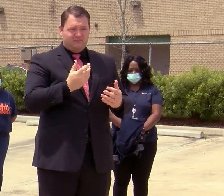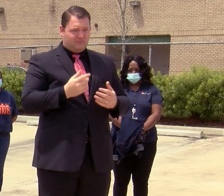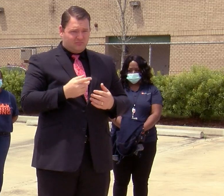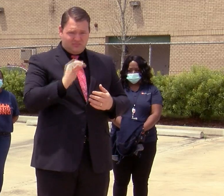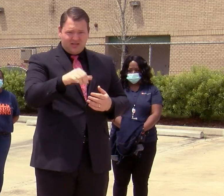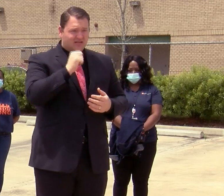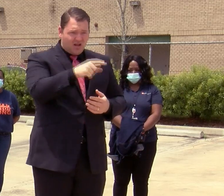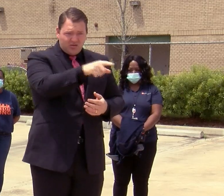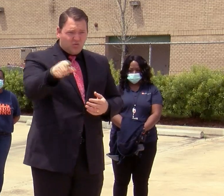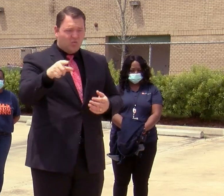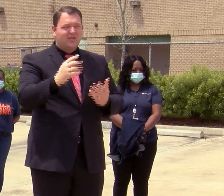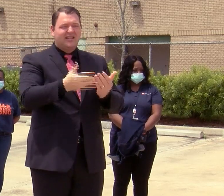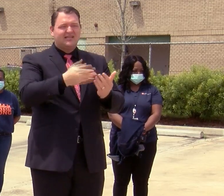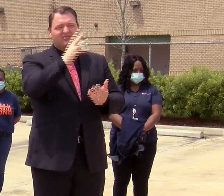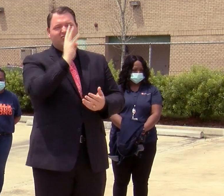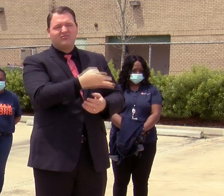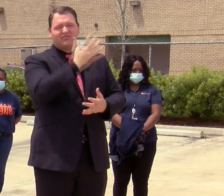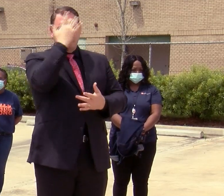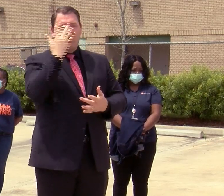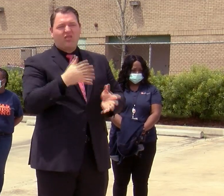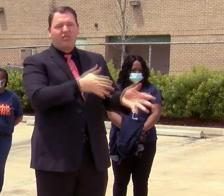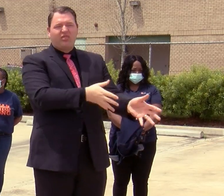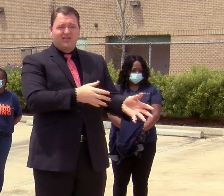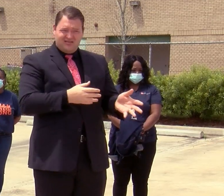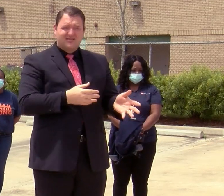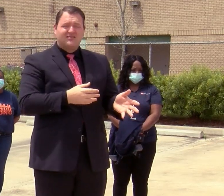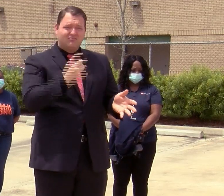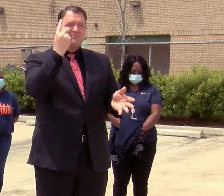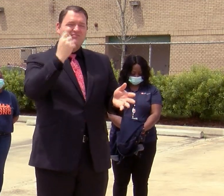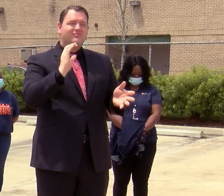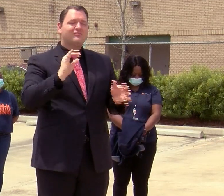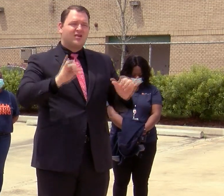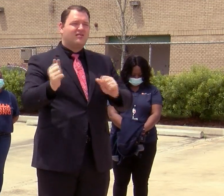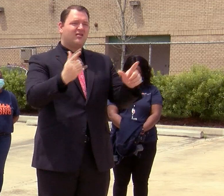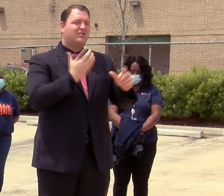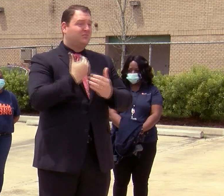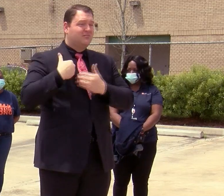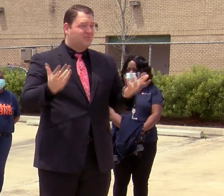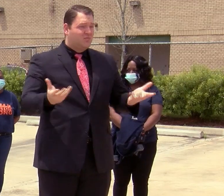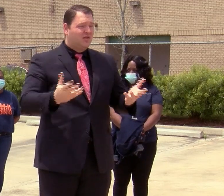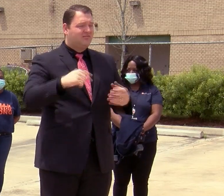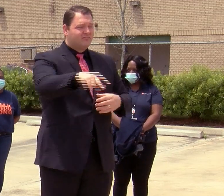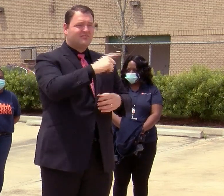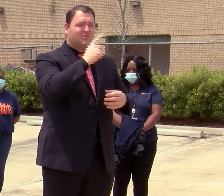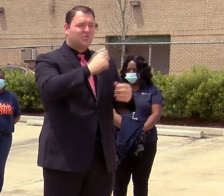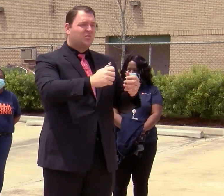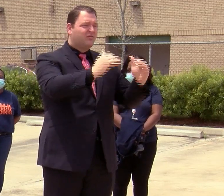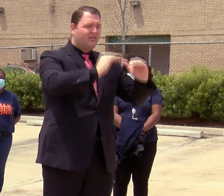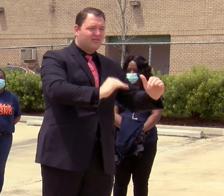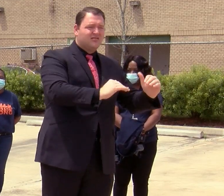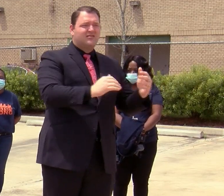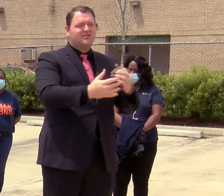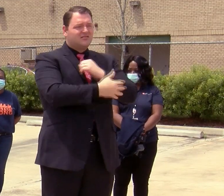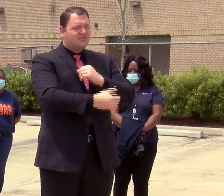easy to look the other way, but we all have a responsibility to protect the vulnerable in our community and in our